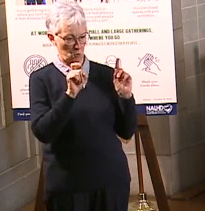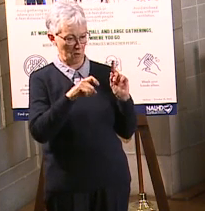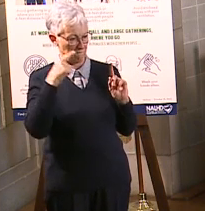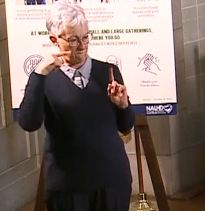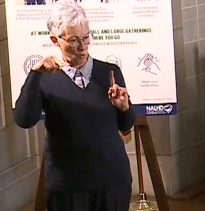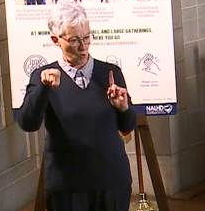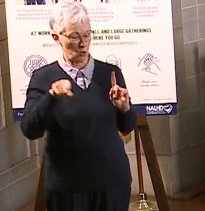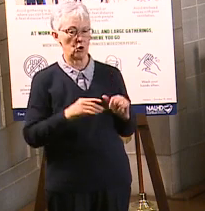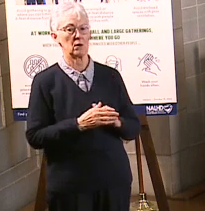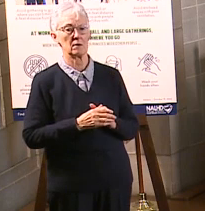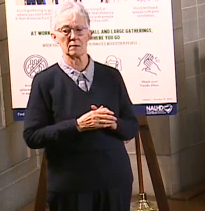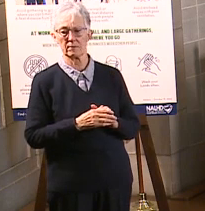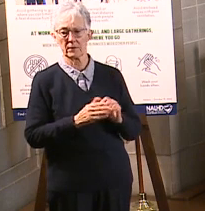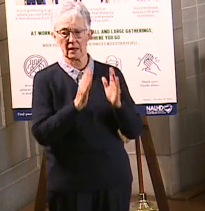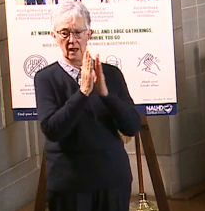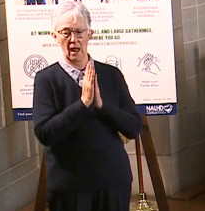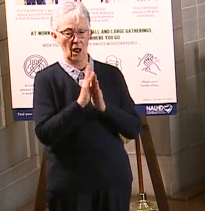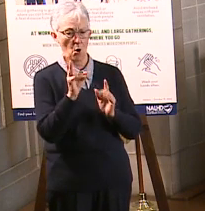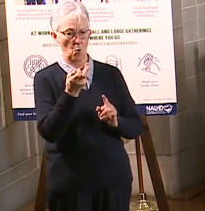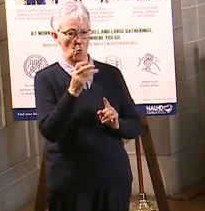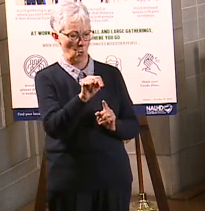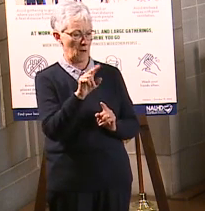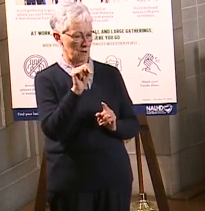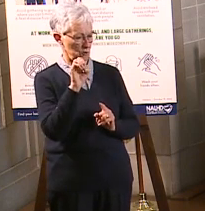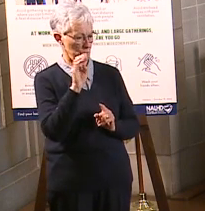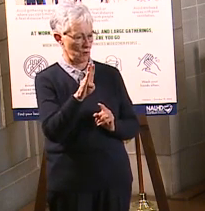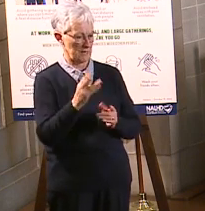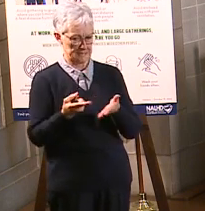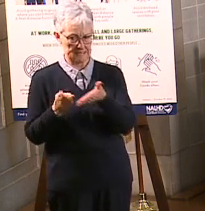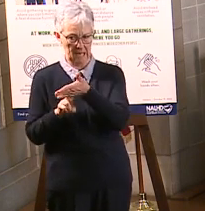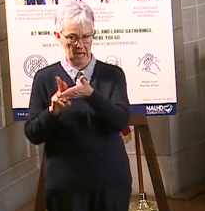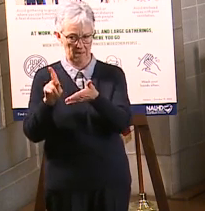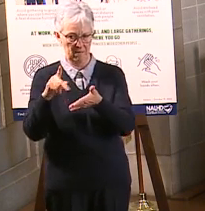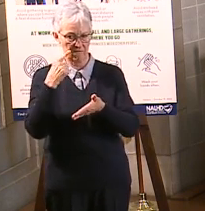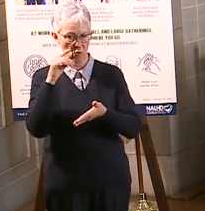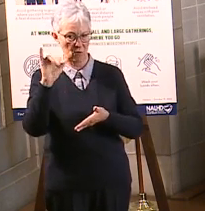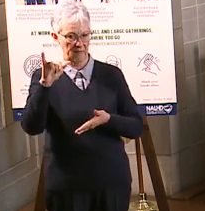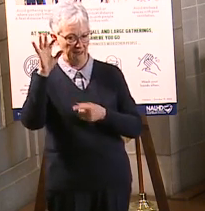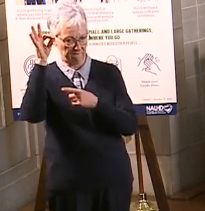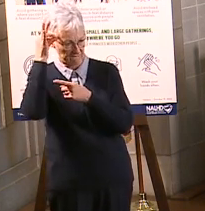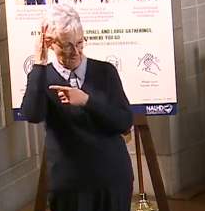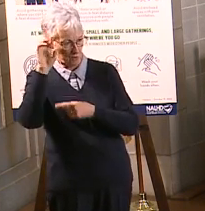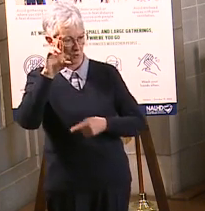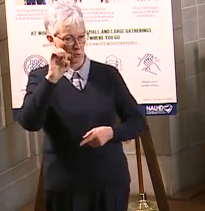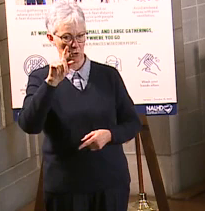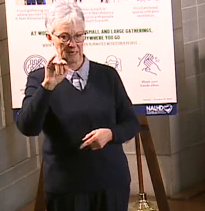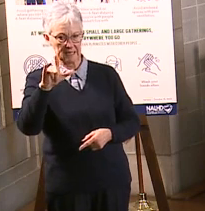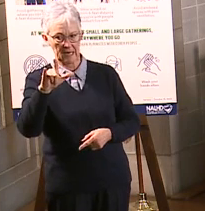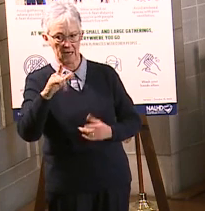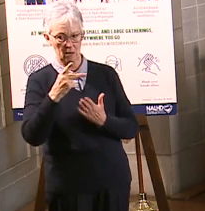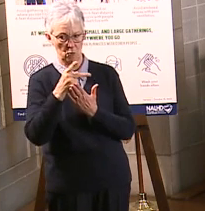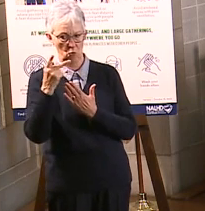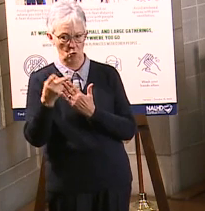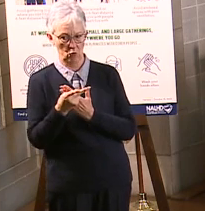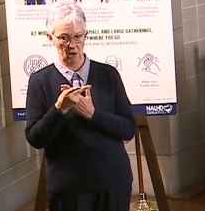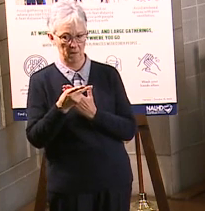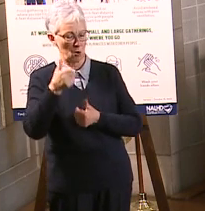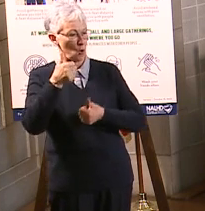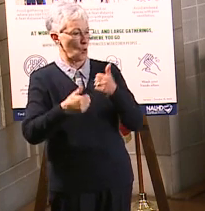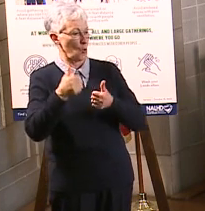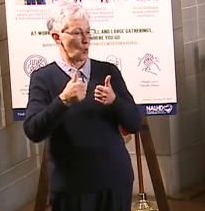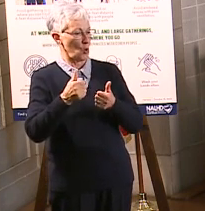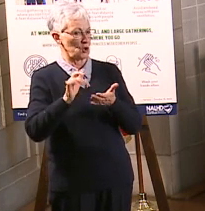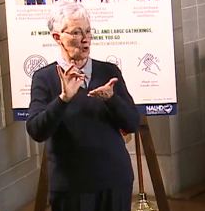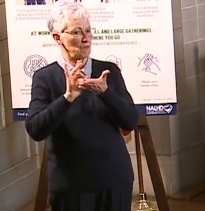He's asking, when did Nebraska sign up for the federal retail pharmacy program? What pharmacies are under ABC and Cardinal? And if you've